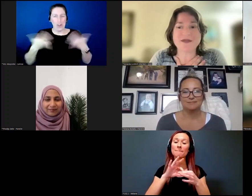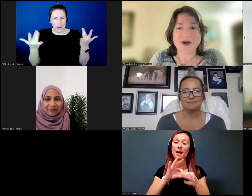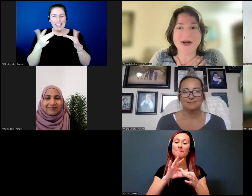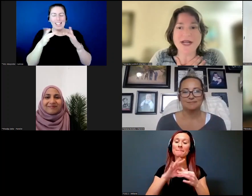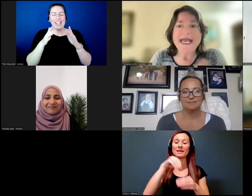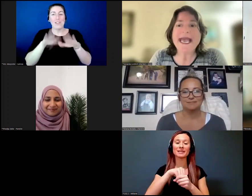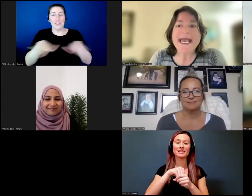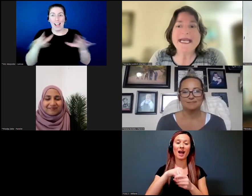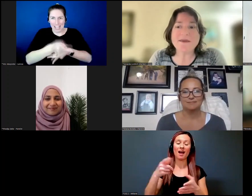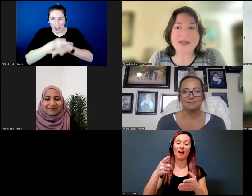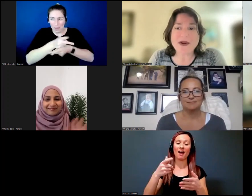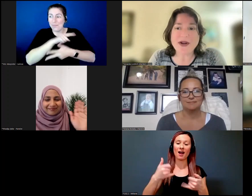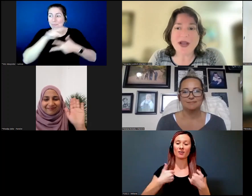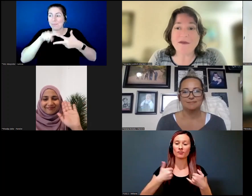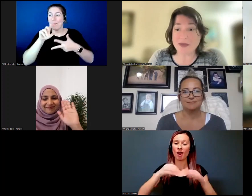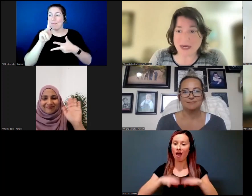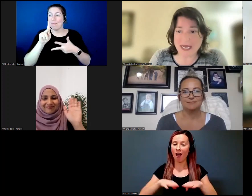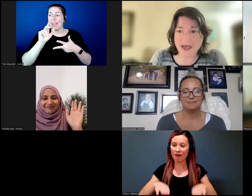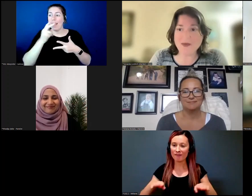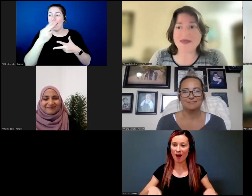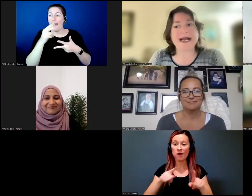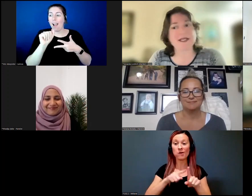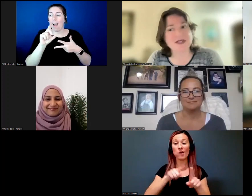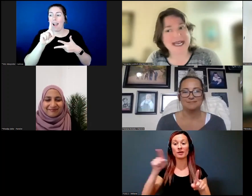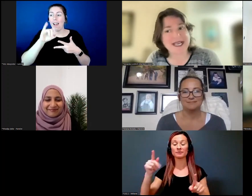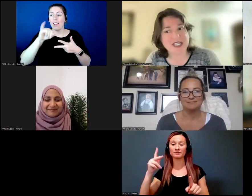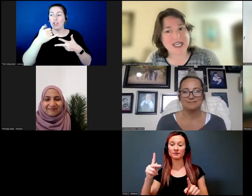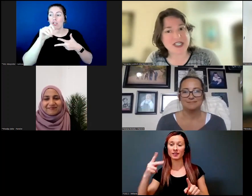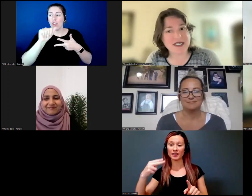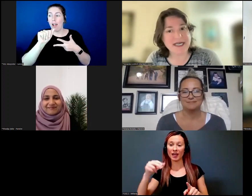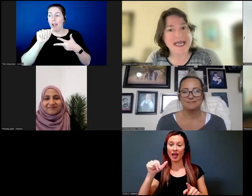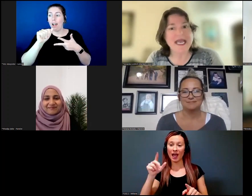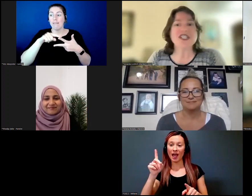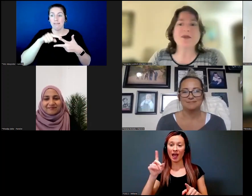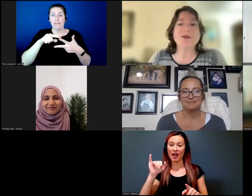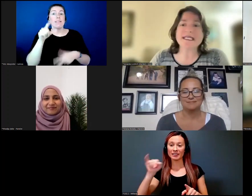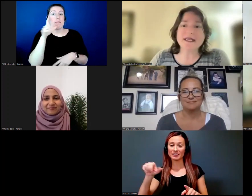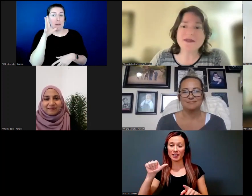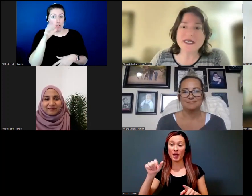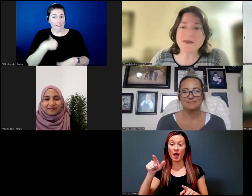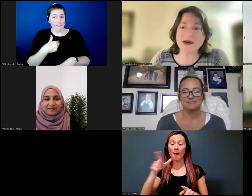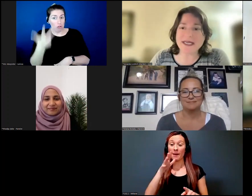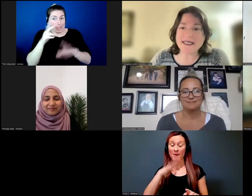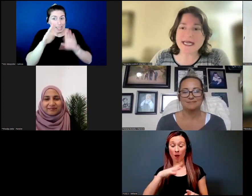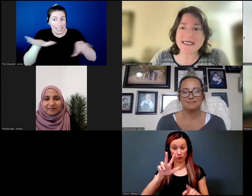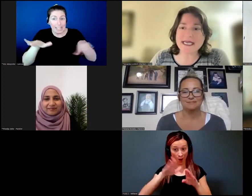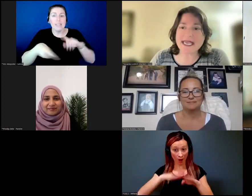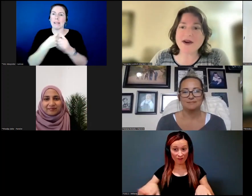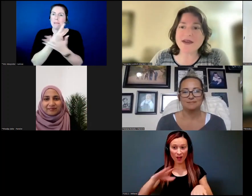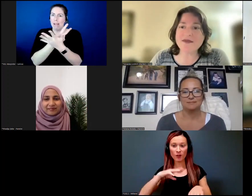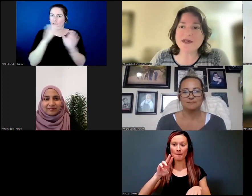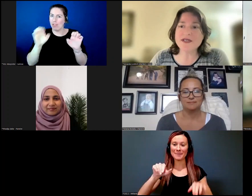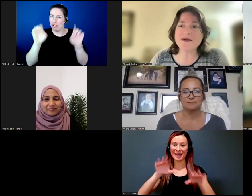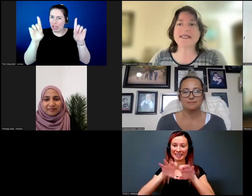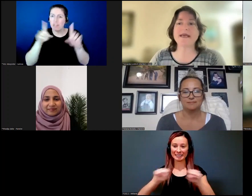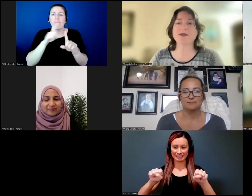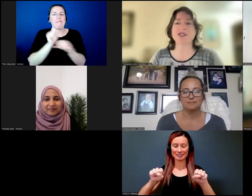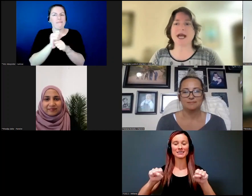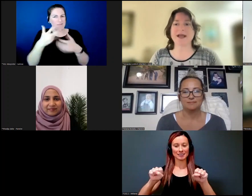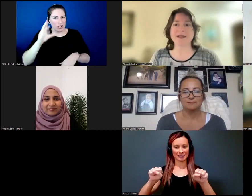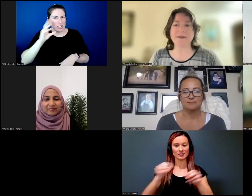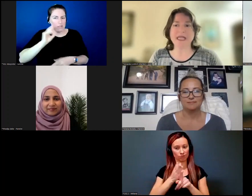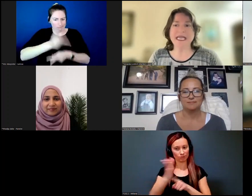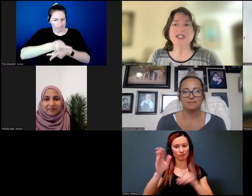Khadija Zafar is a mother of 3 with a master's in education. She brings lived experience as the caregiver to a